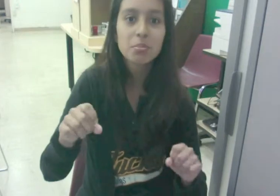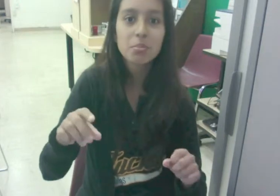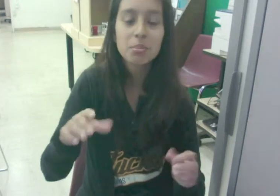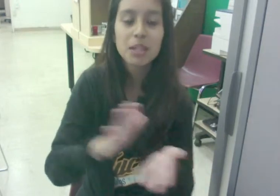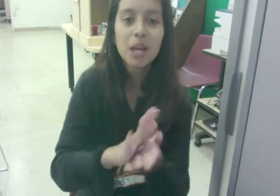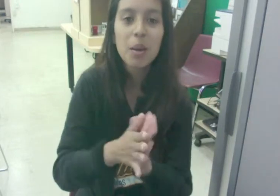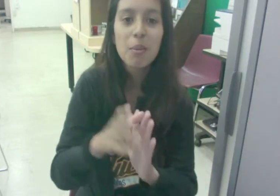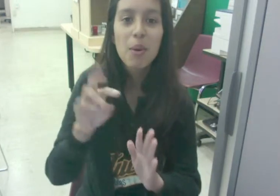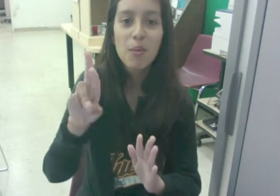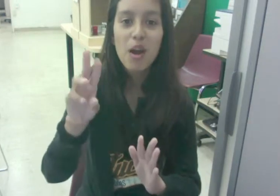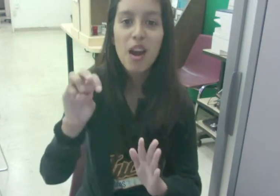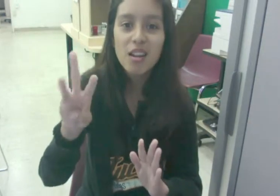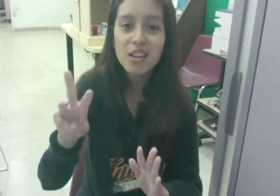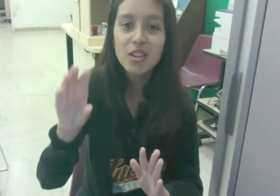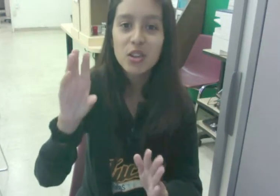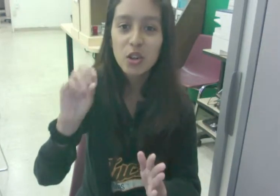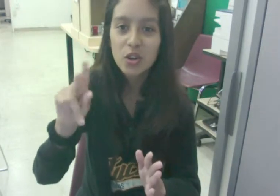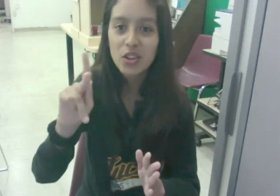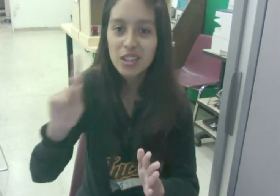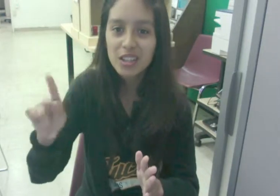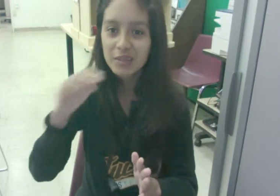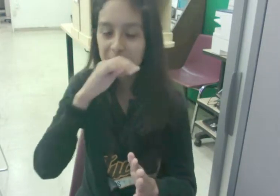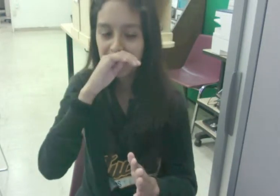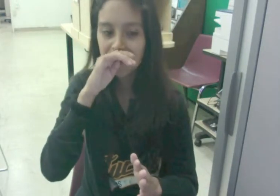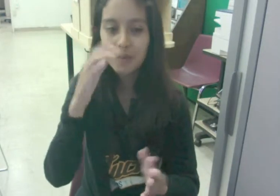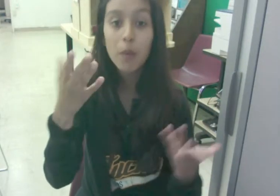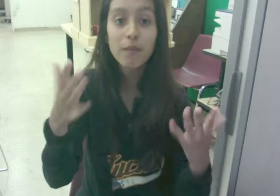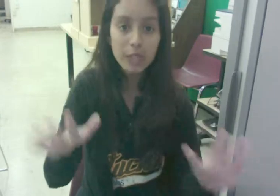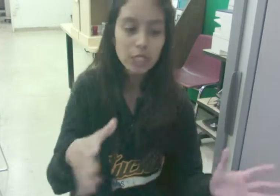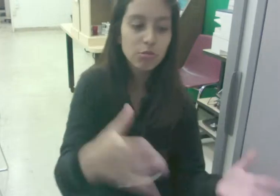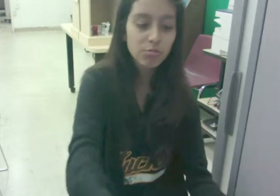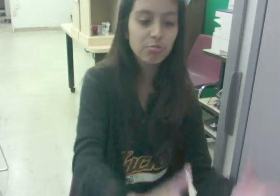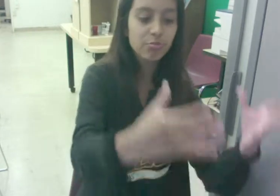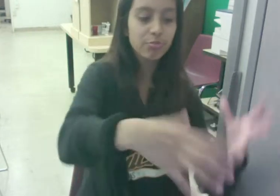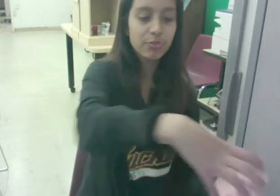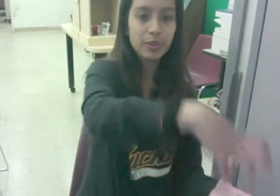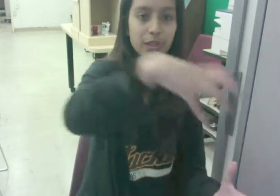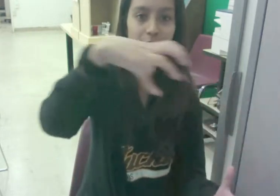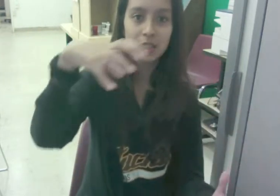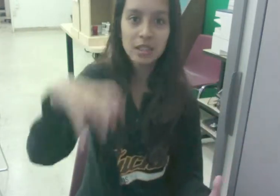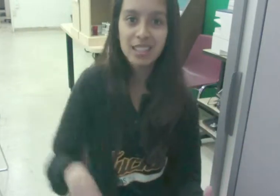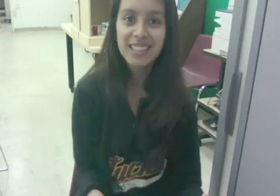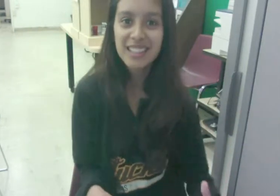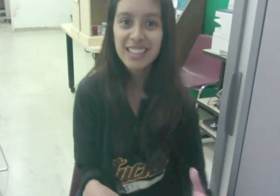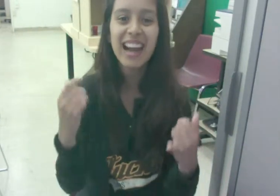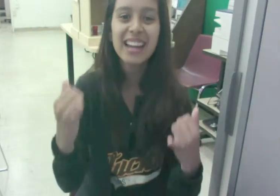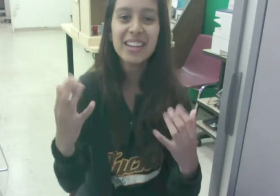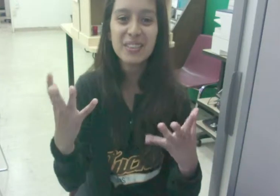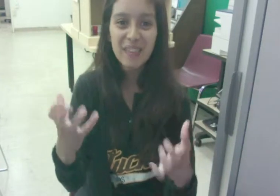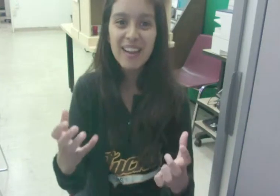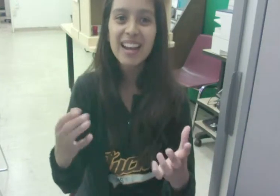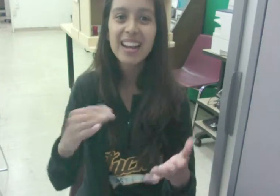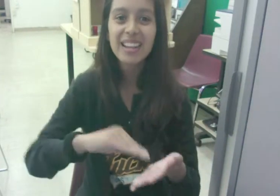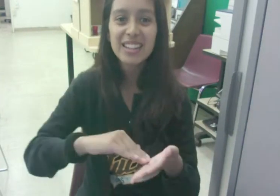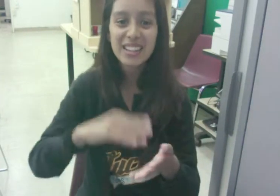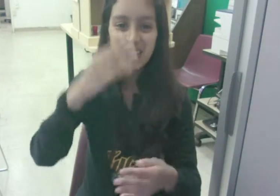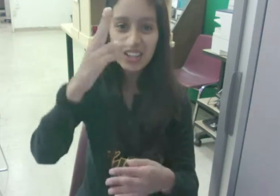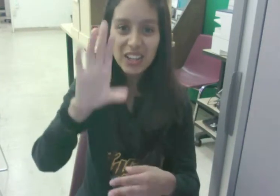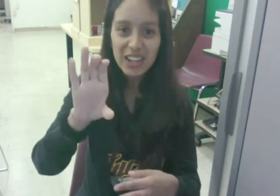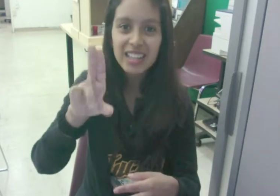When the chicken is thoroughly cooked, you take it out of the pan and you put it onto a plate. But before you cut the vegetables, you want to make sure